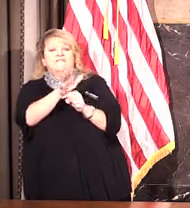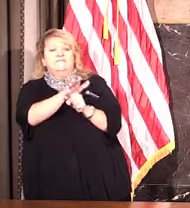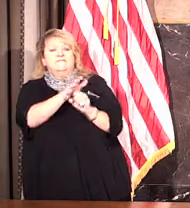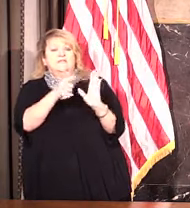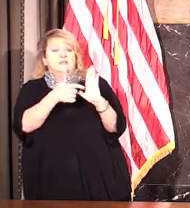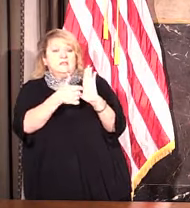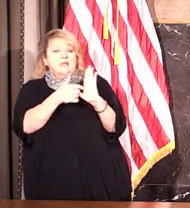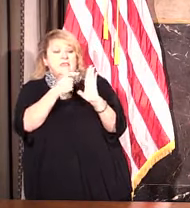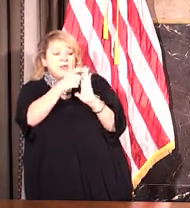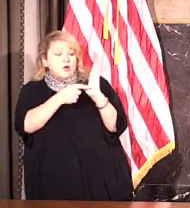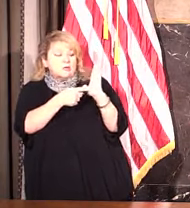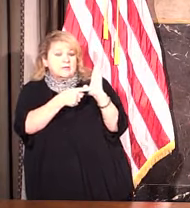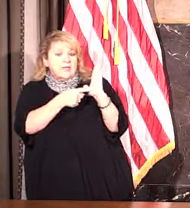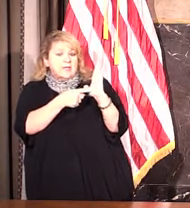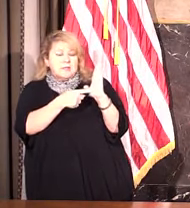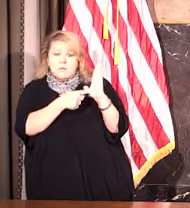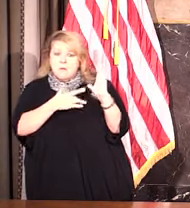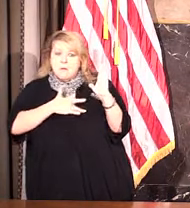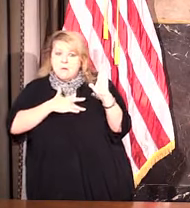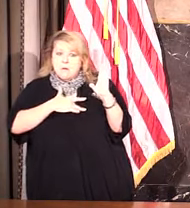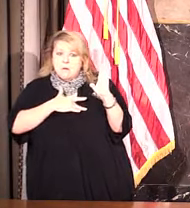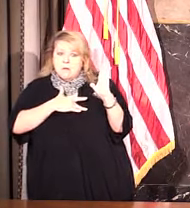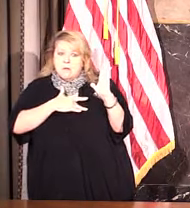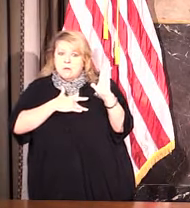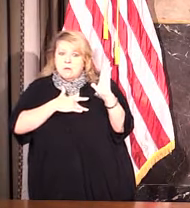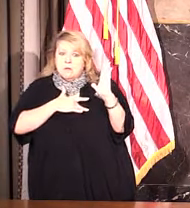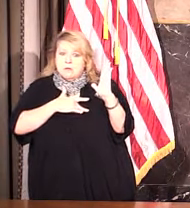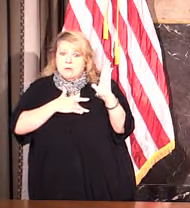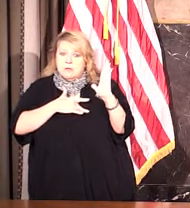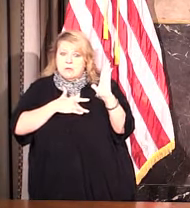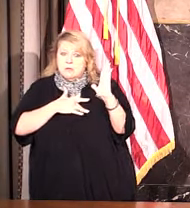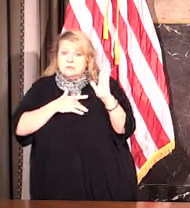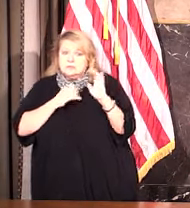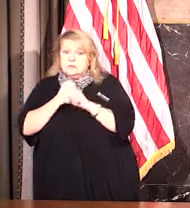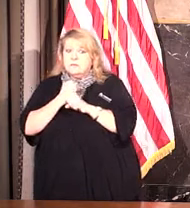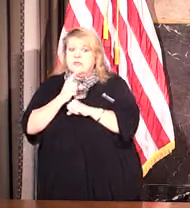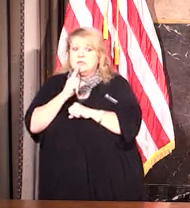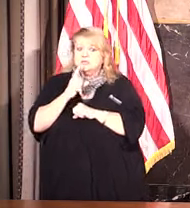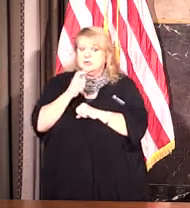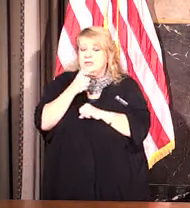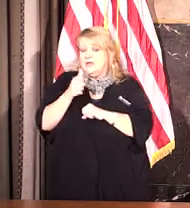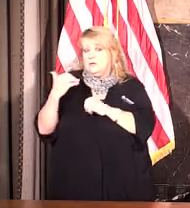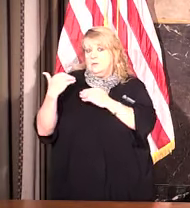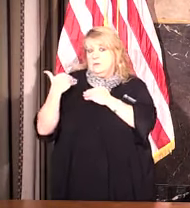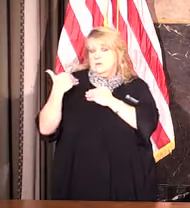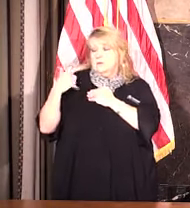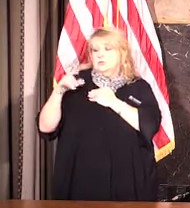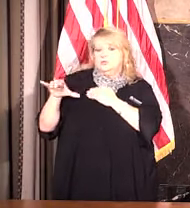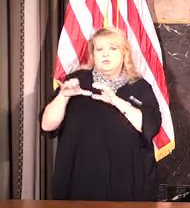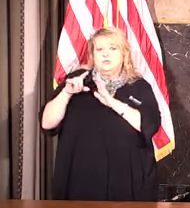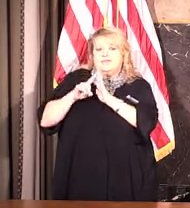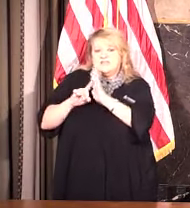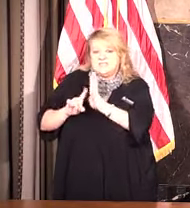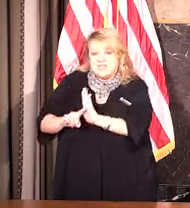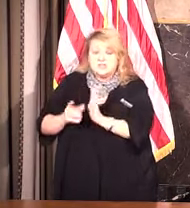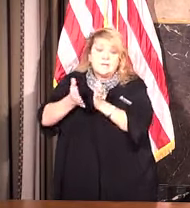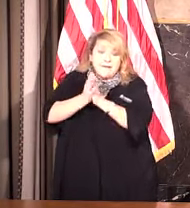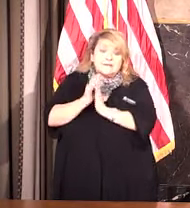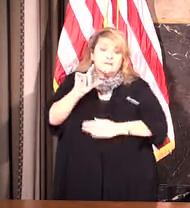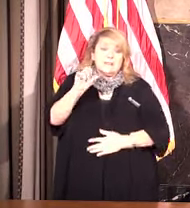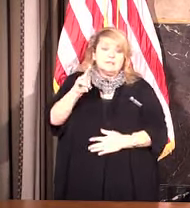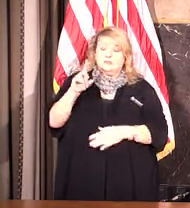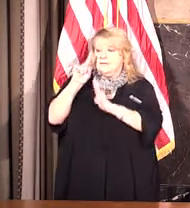article can do is excite you and make sure that you do the investigation, and that's what I'm calling upon LSU to do.